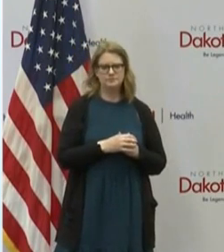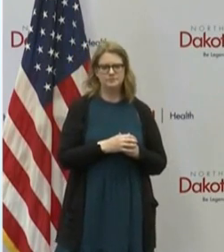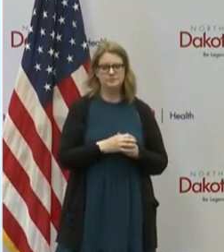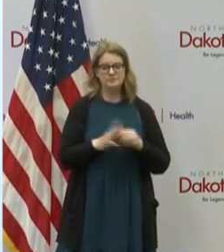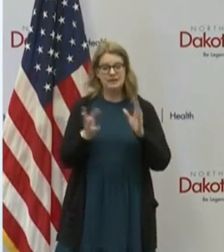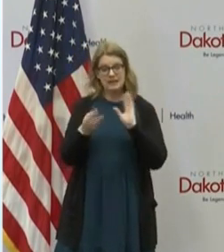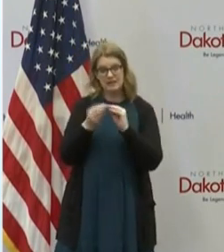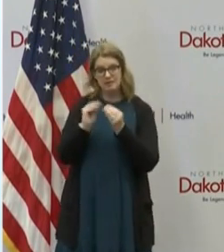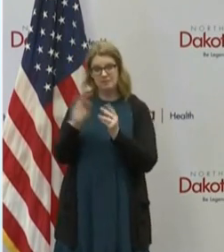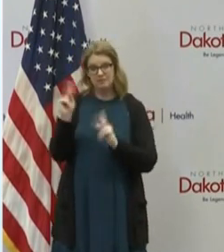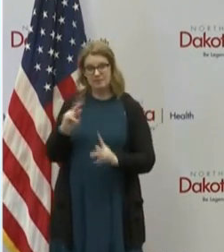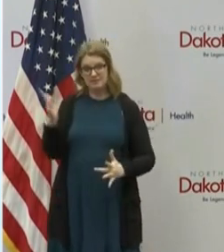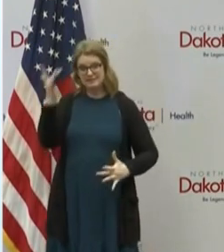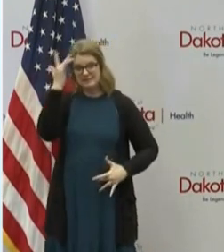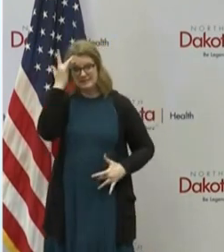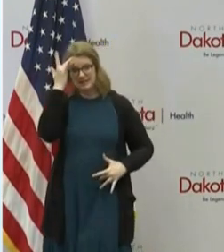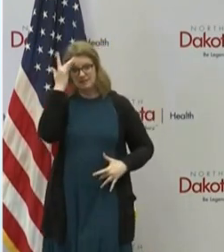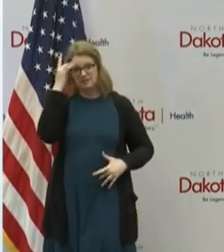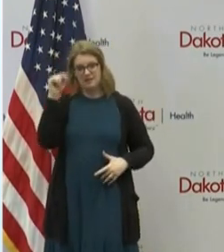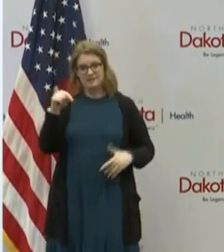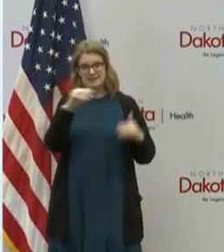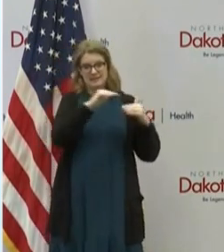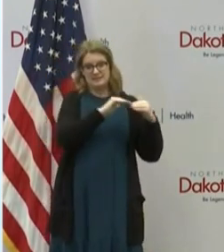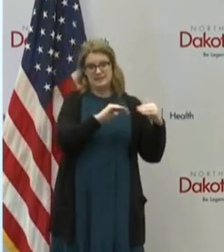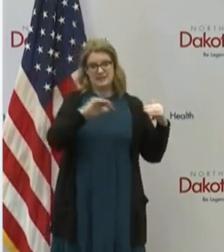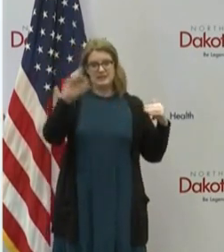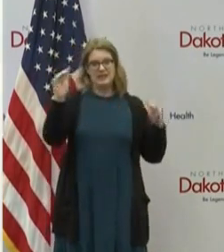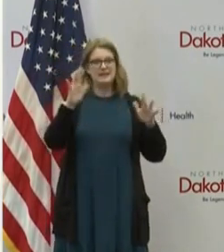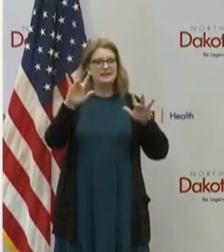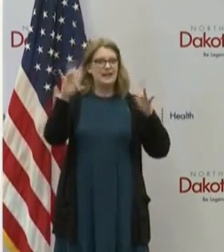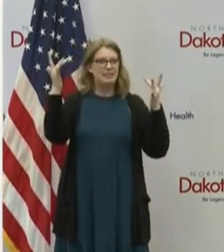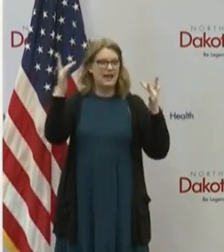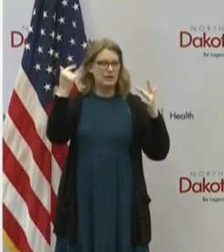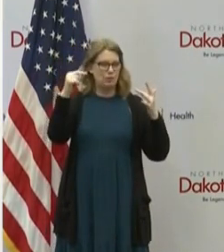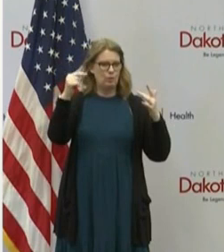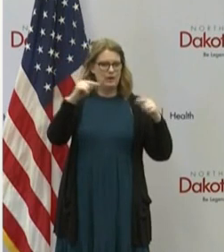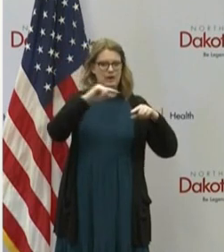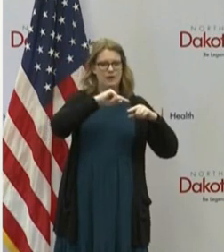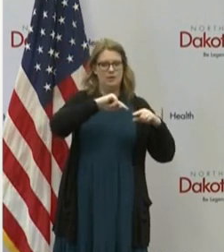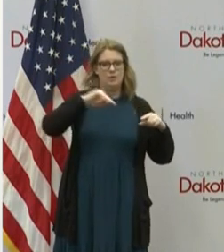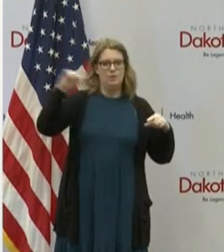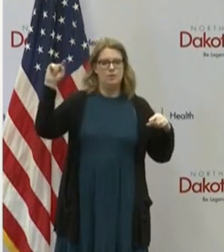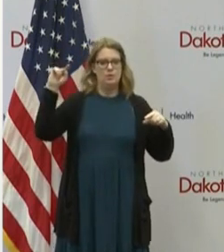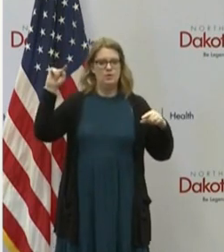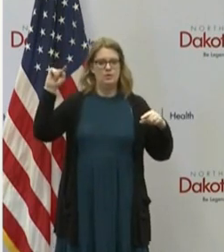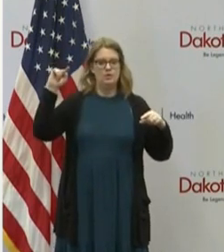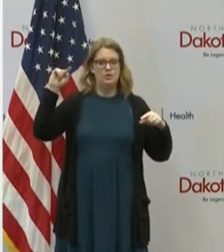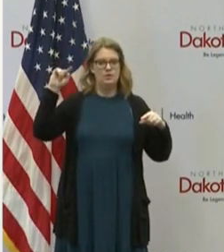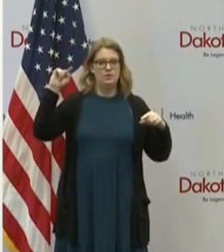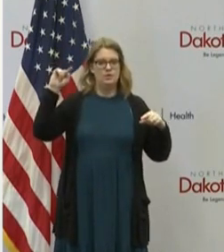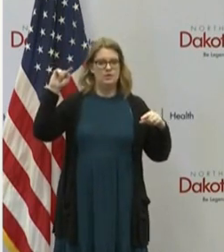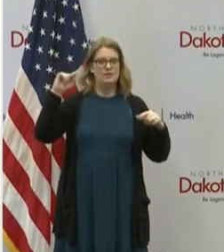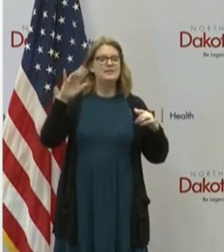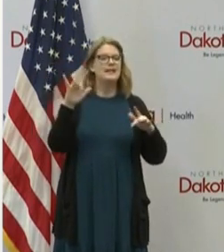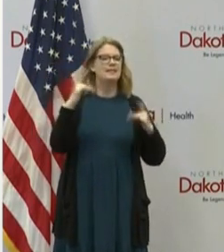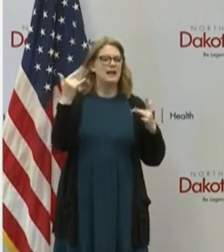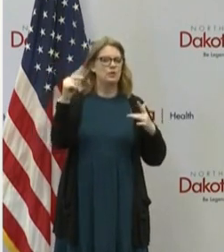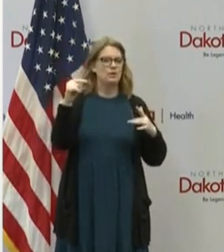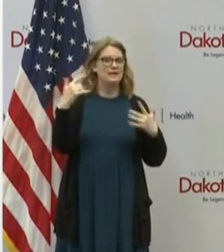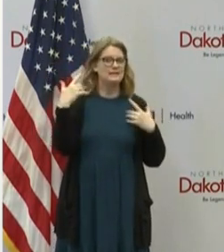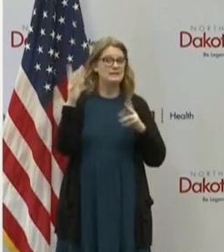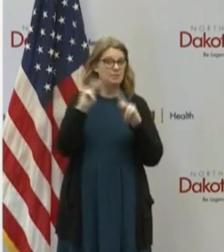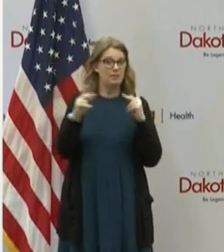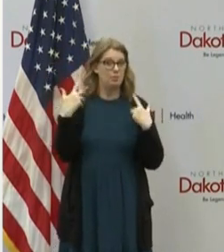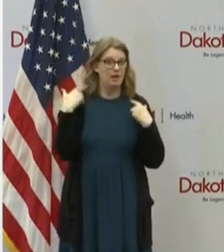active cases, on a trend line here, the light green, that's the cumulative cases, or excuse me, this is light green is